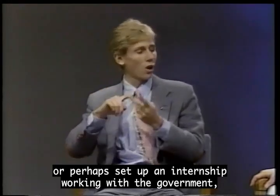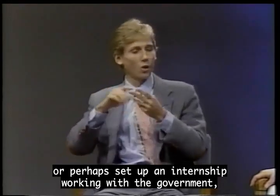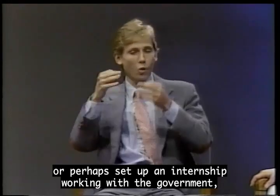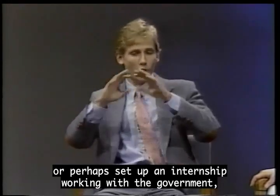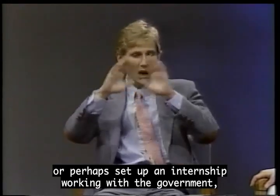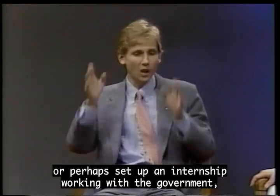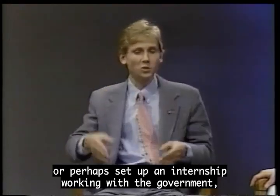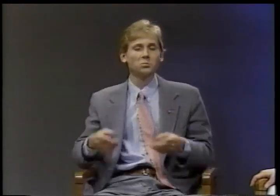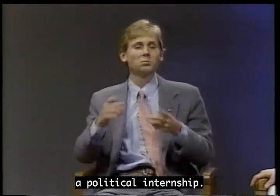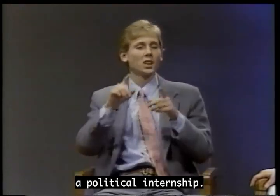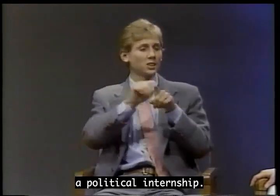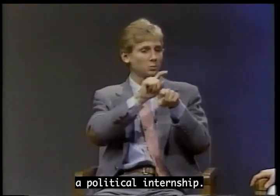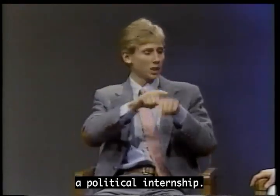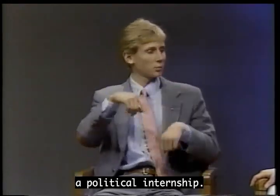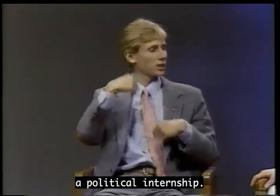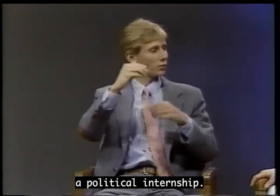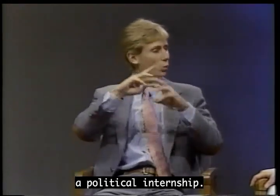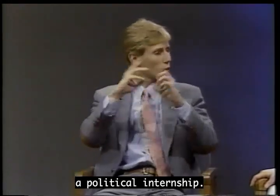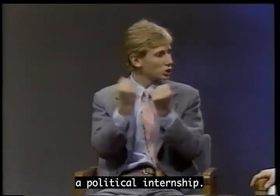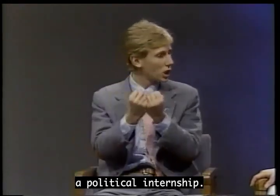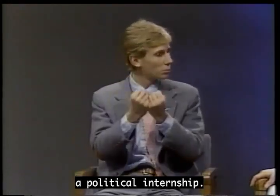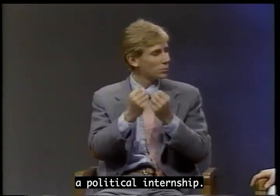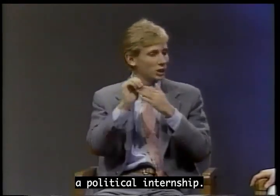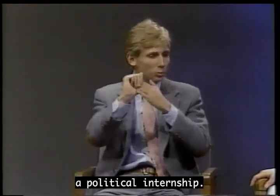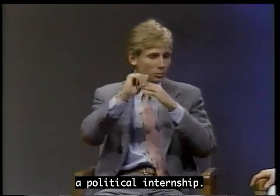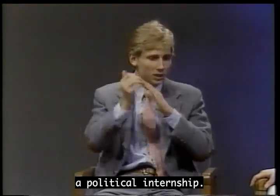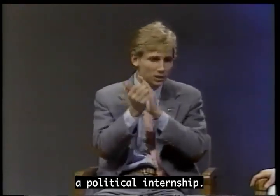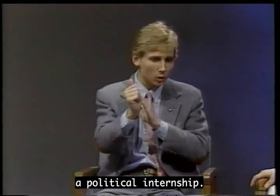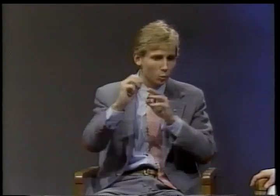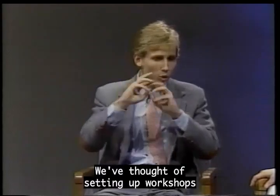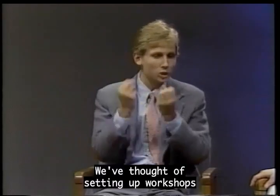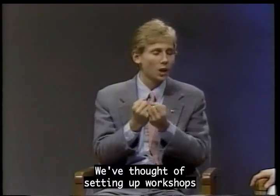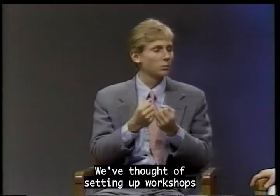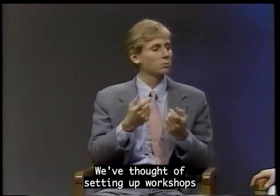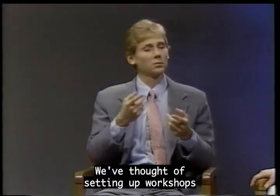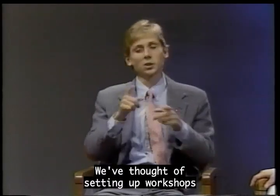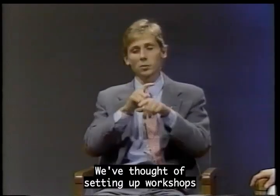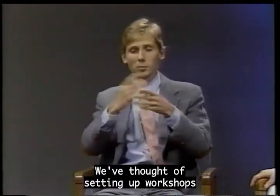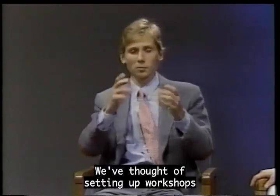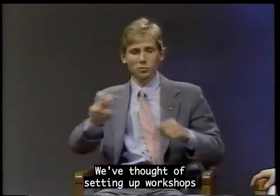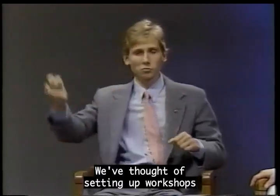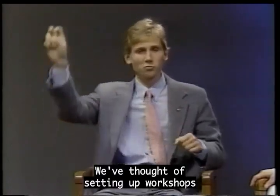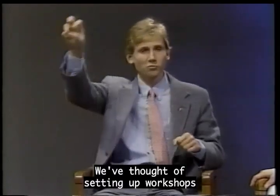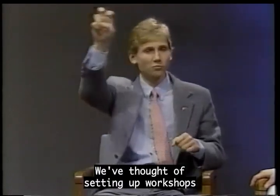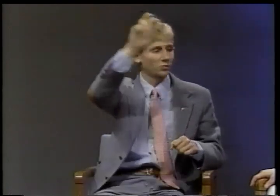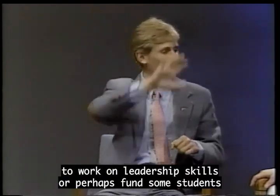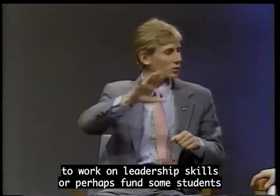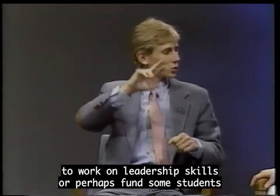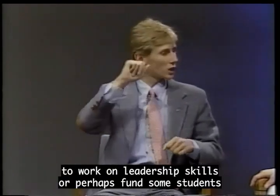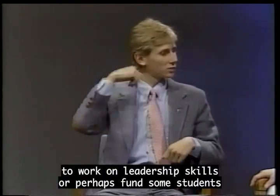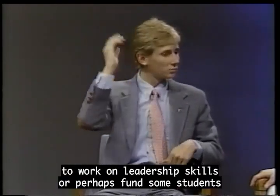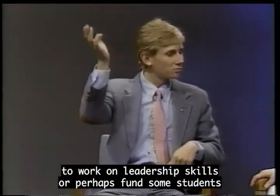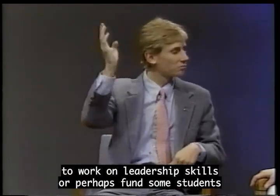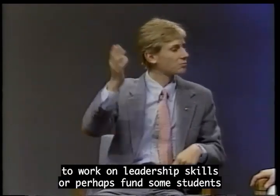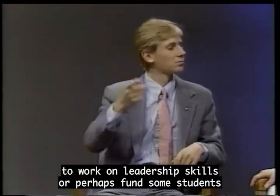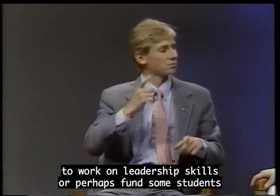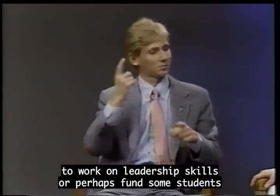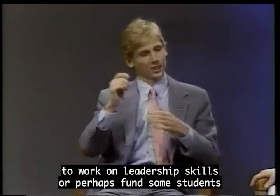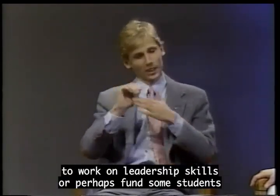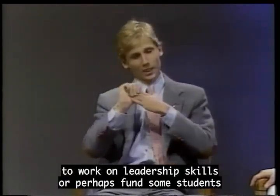the government, a political internship. We've thought of setting up workshops to work on leadership skills, or